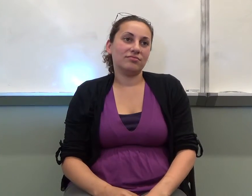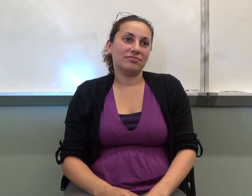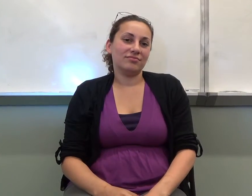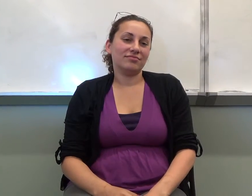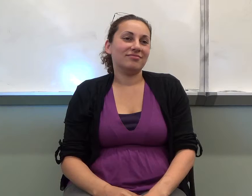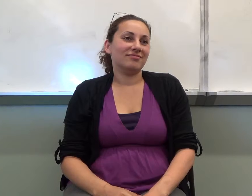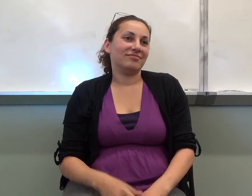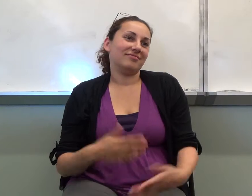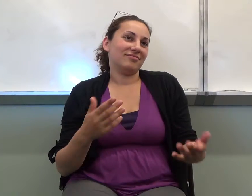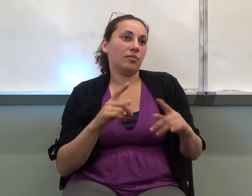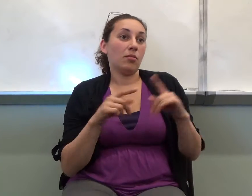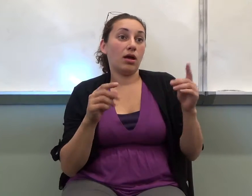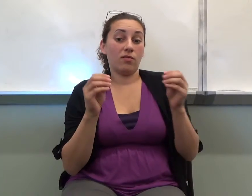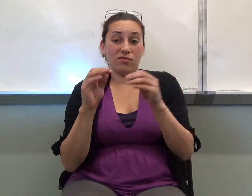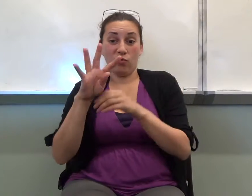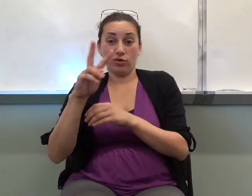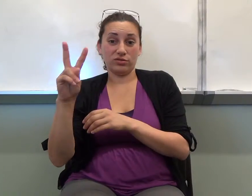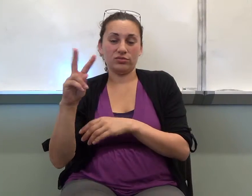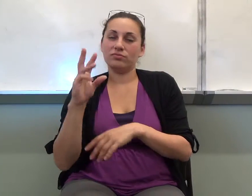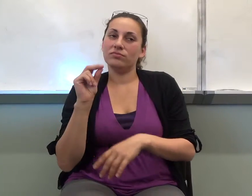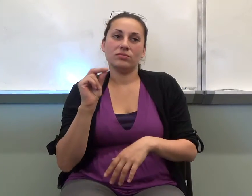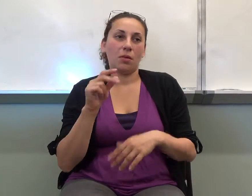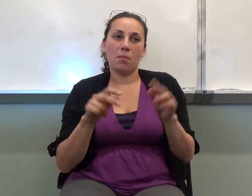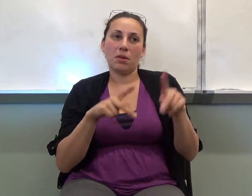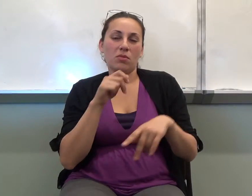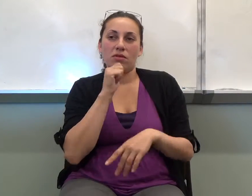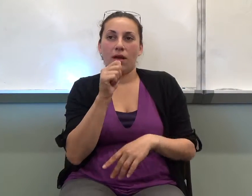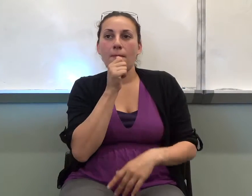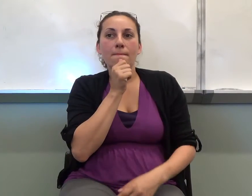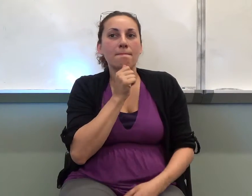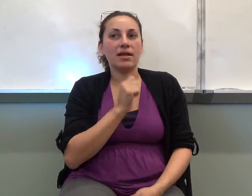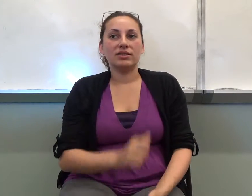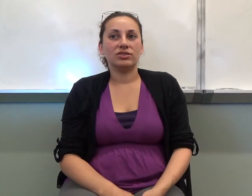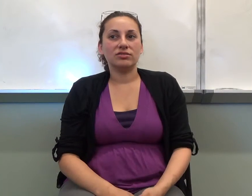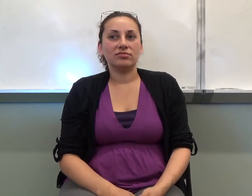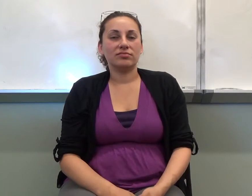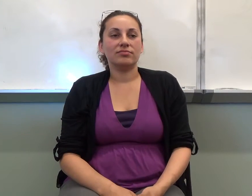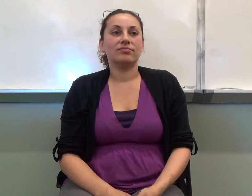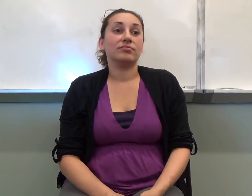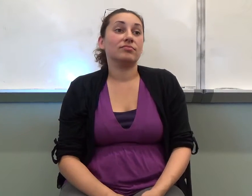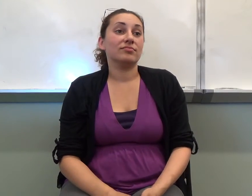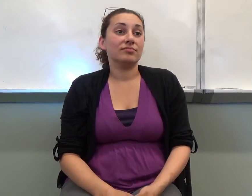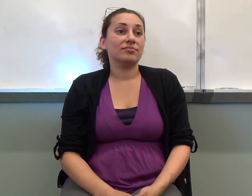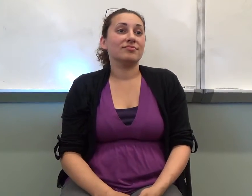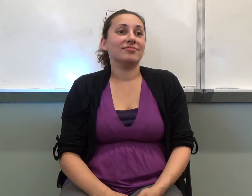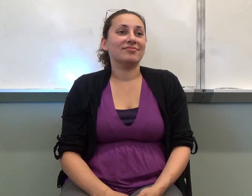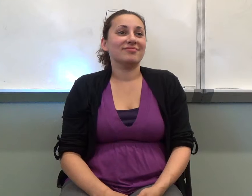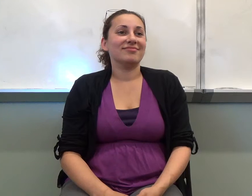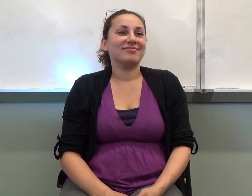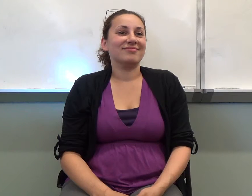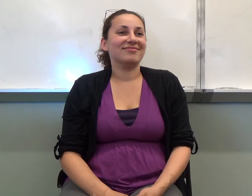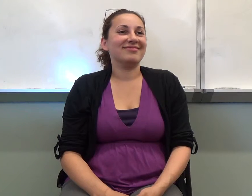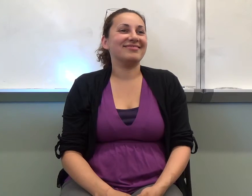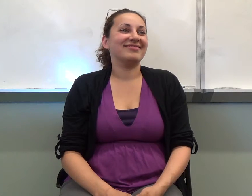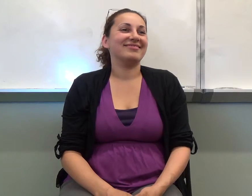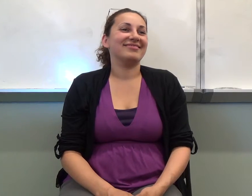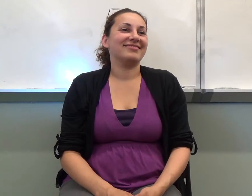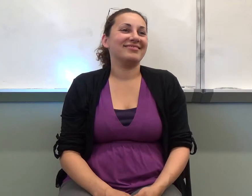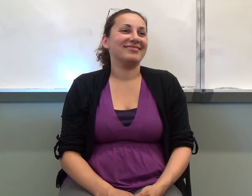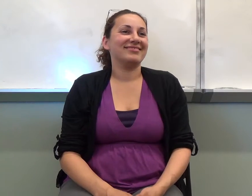more than that, no. So what we do is this. We say, okay, there's quite a range of ages